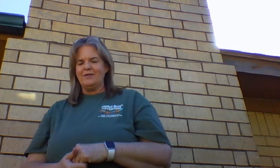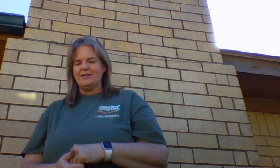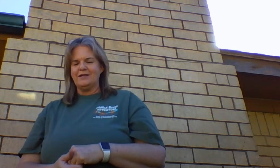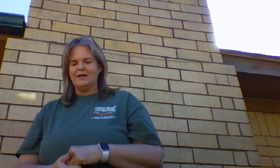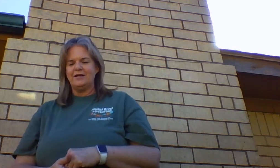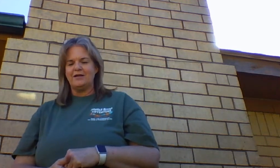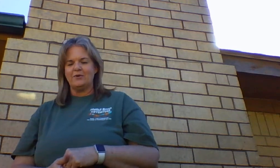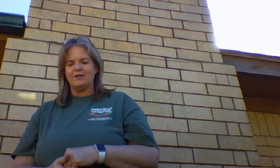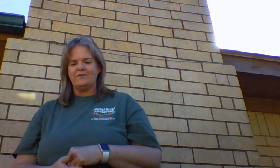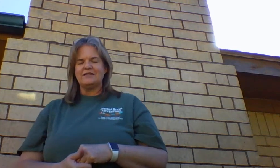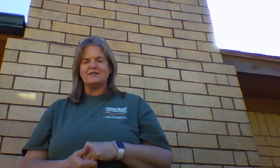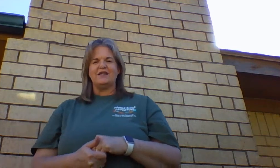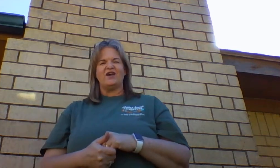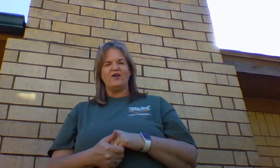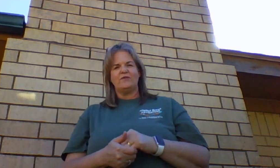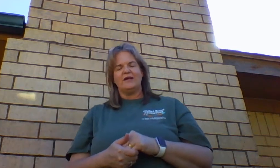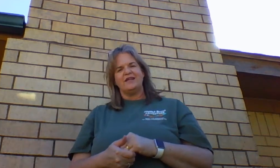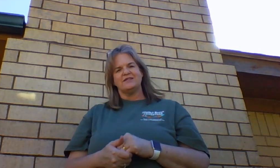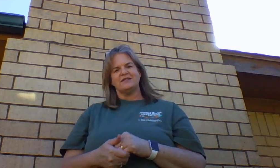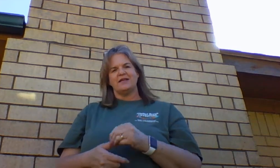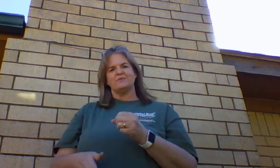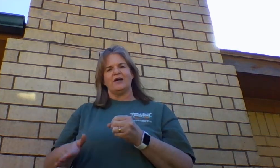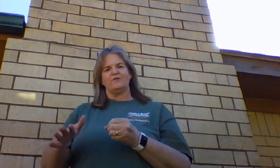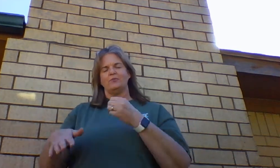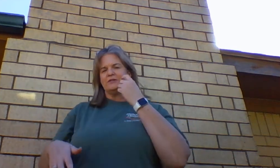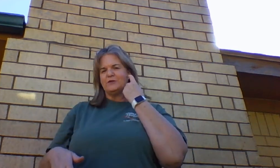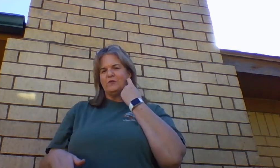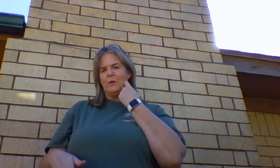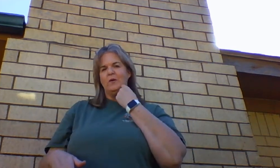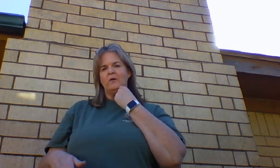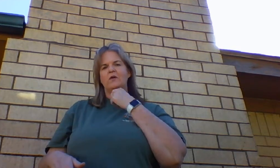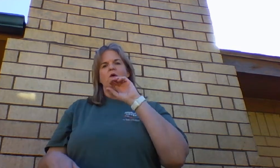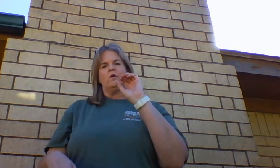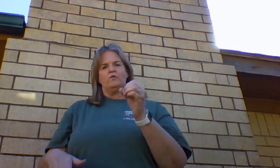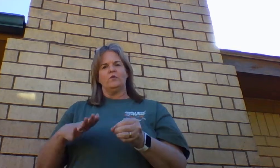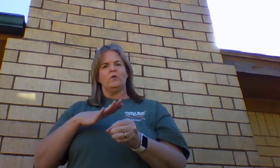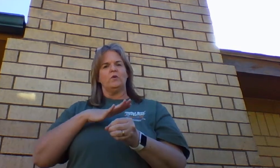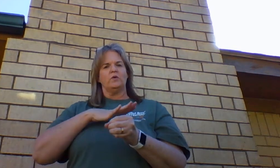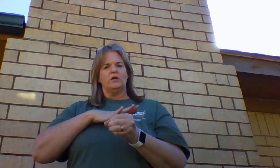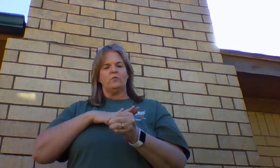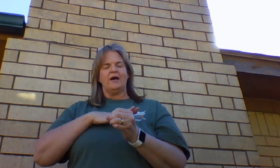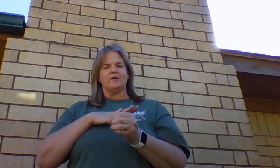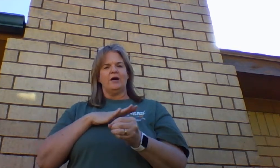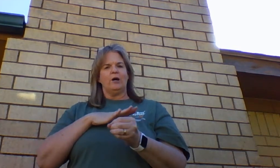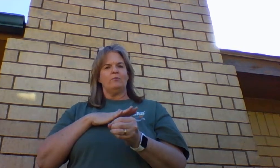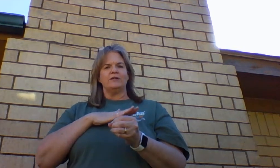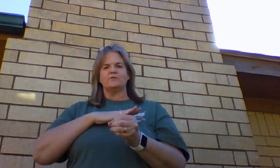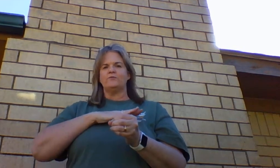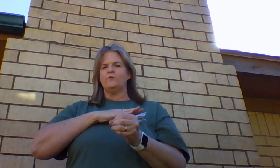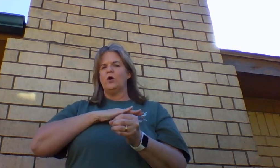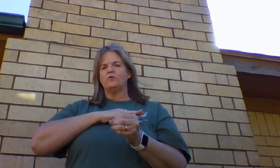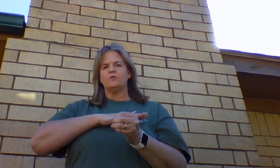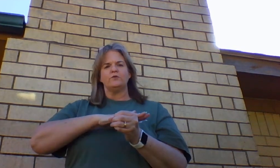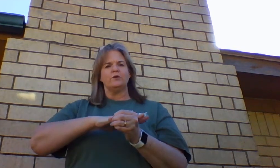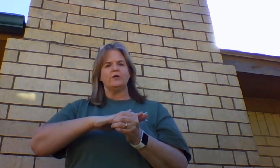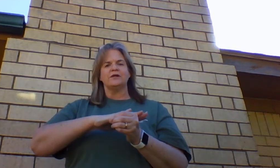Then number 11 is enough, and that's the same sign for plentiful or full. We have a cup, it's overflowing. It's kind of